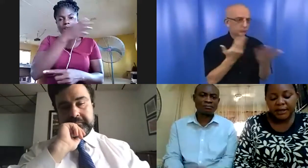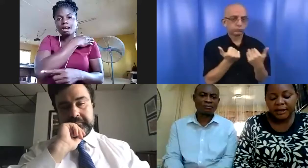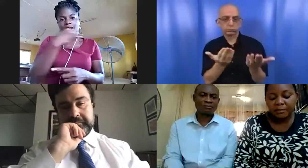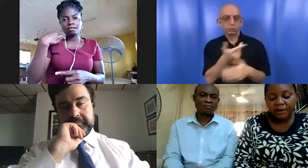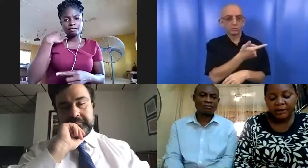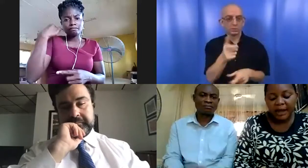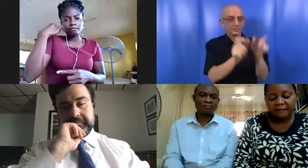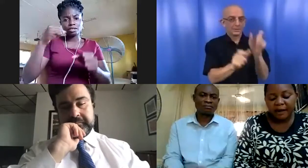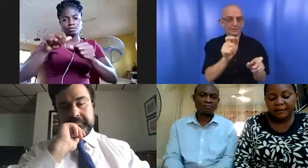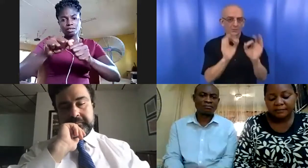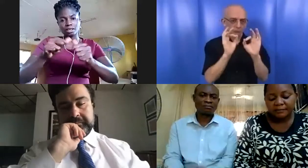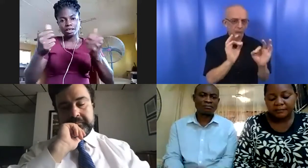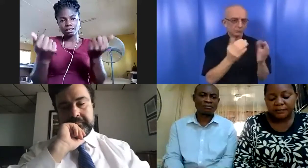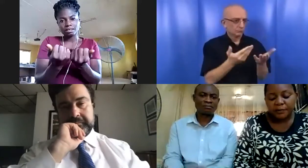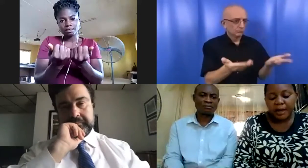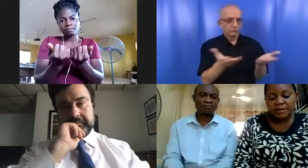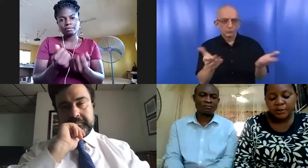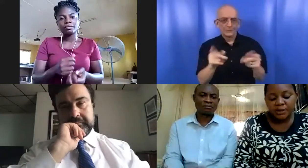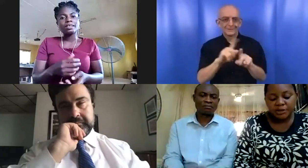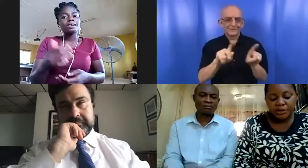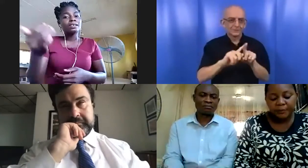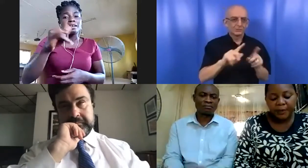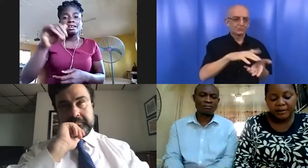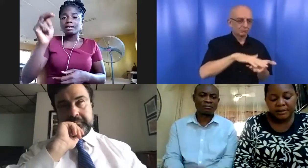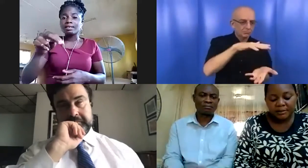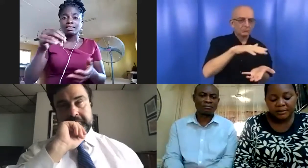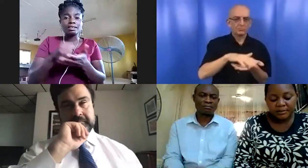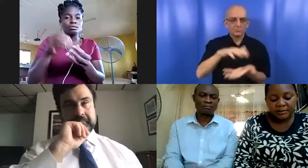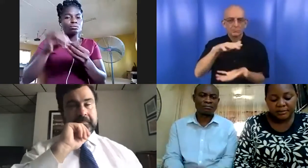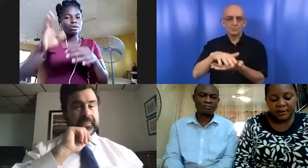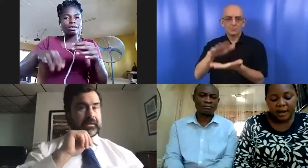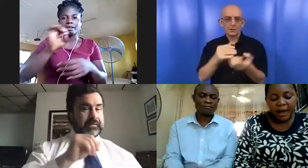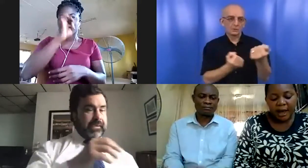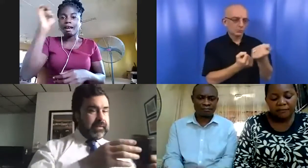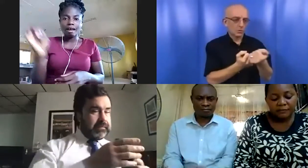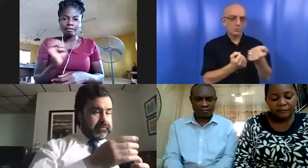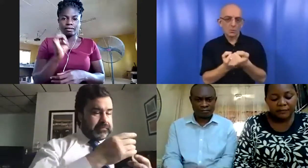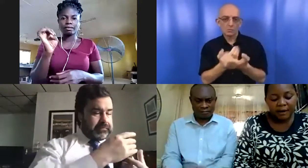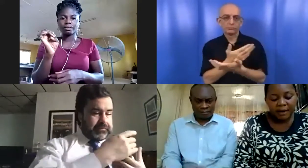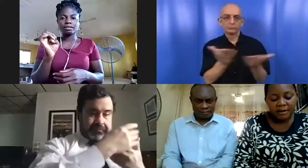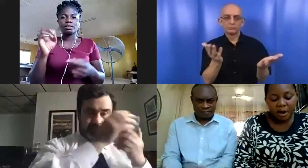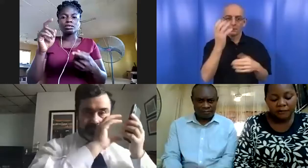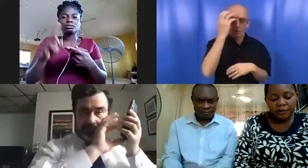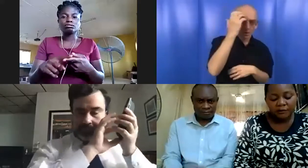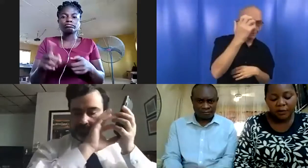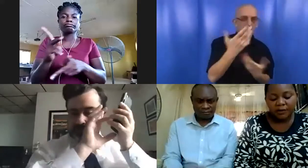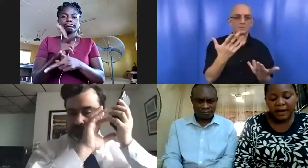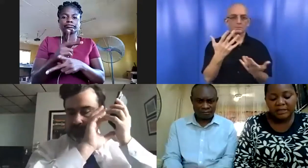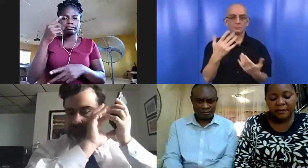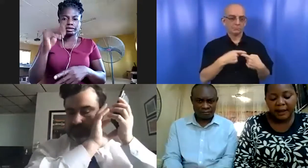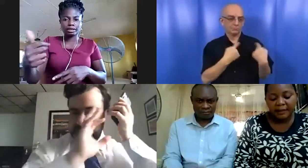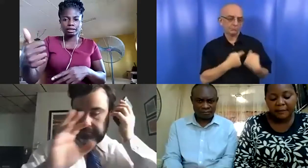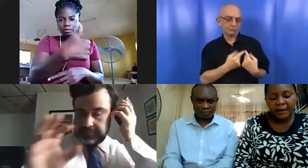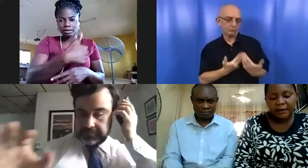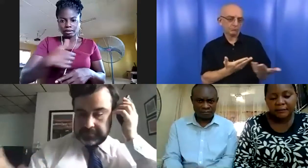They need it more than ever to assuage the pain and burdens of the